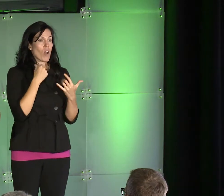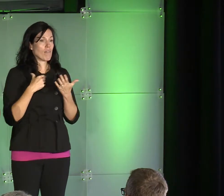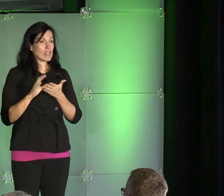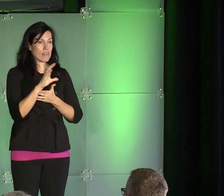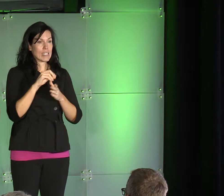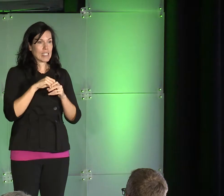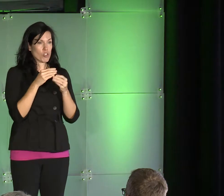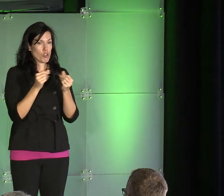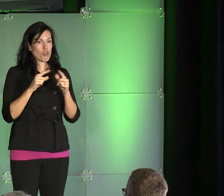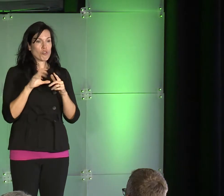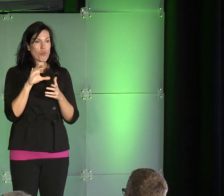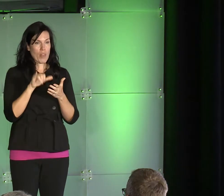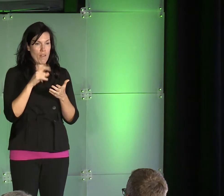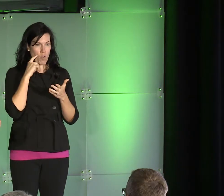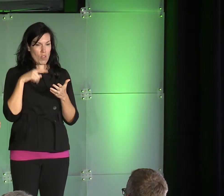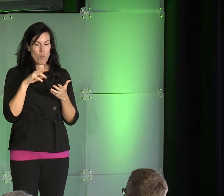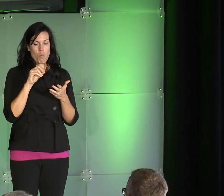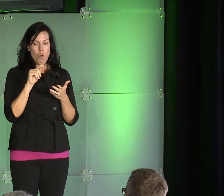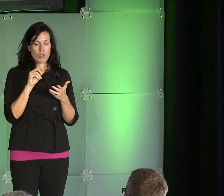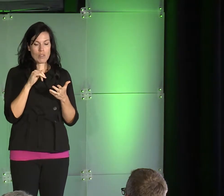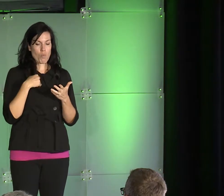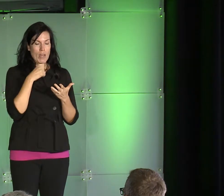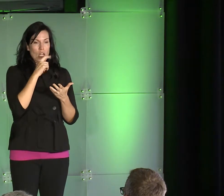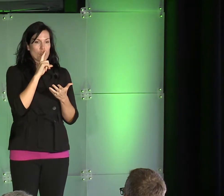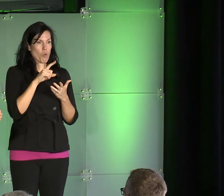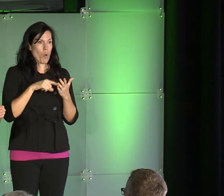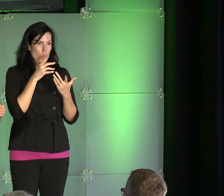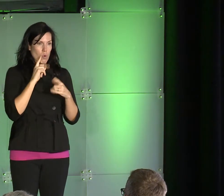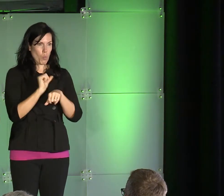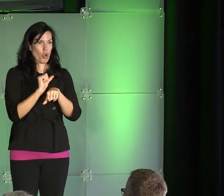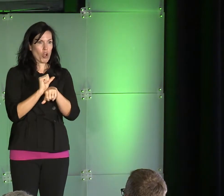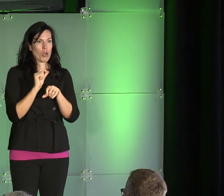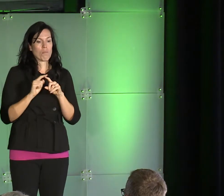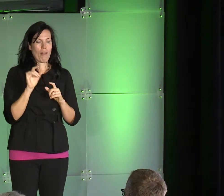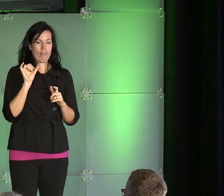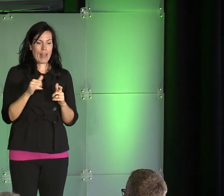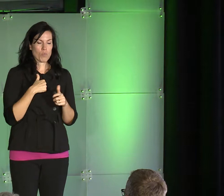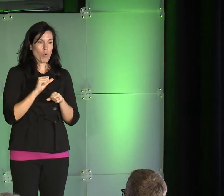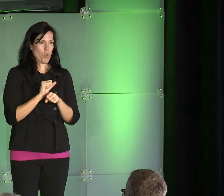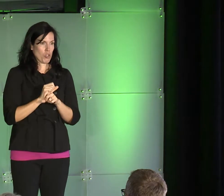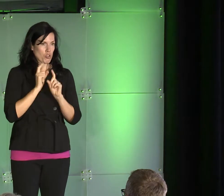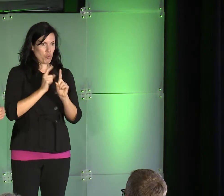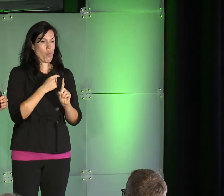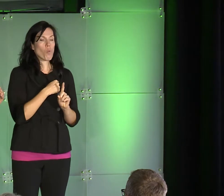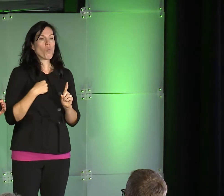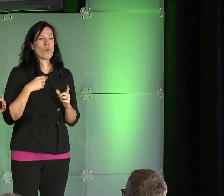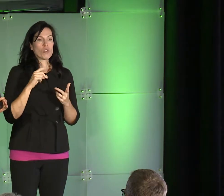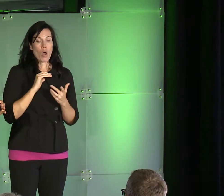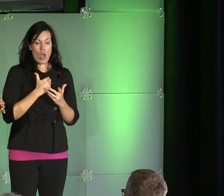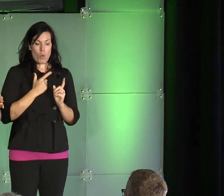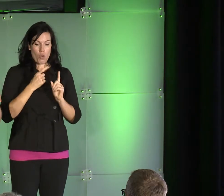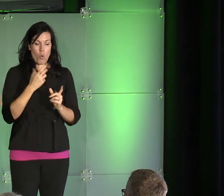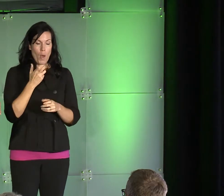solution to do that for this prototype when we're really not even sure what would work. But that's what we're working towards. And our goal